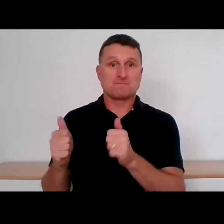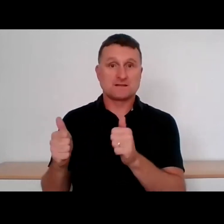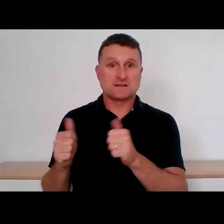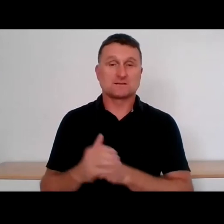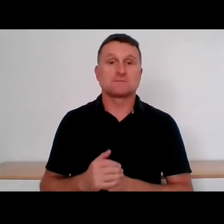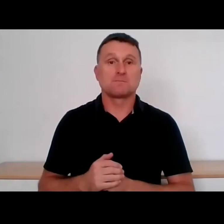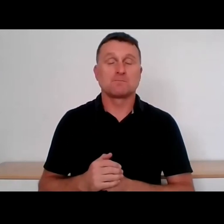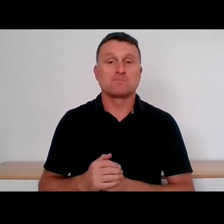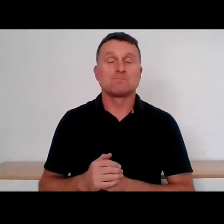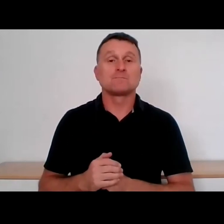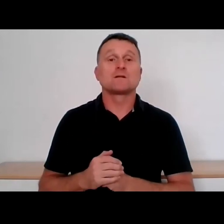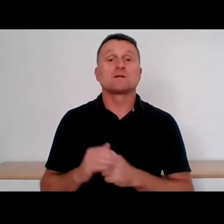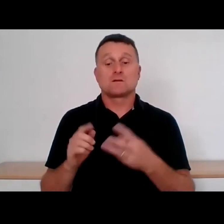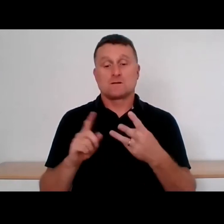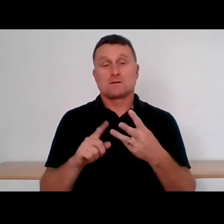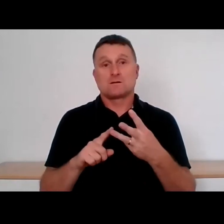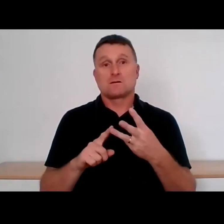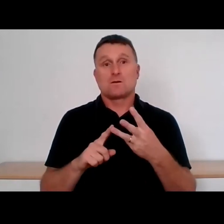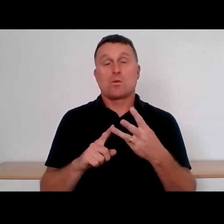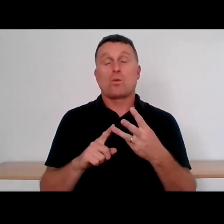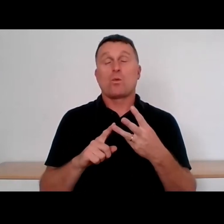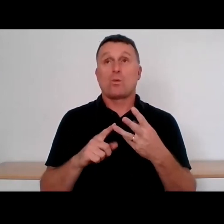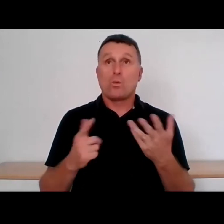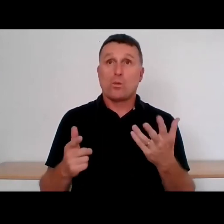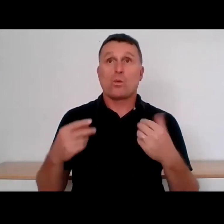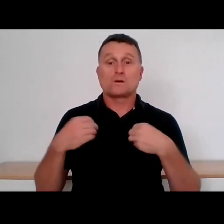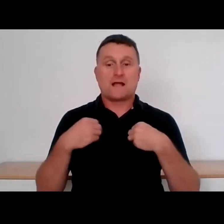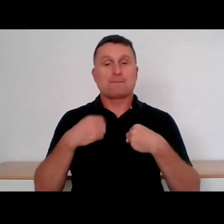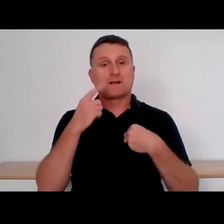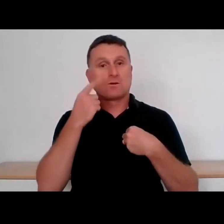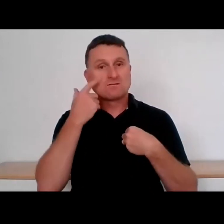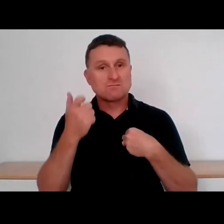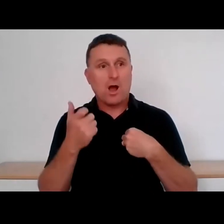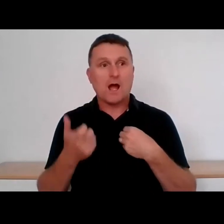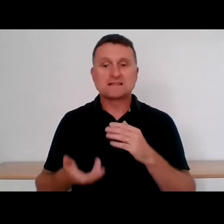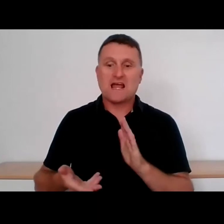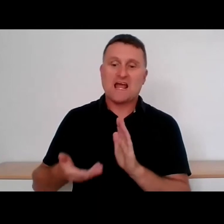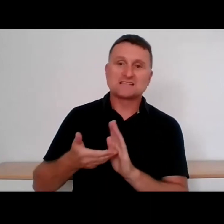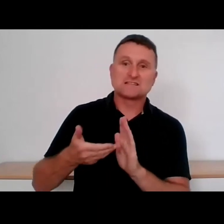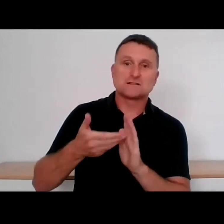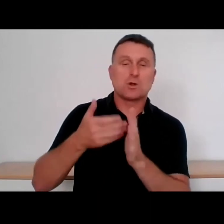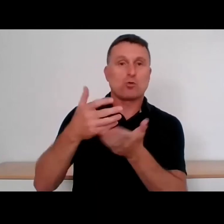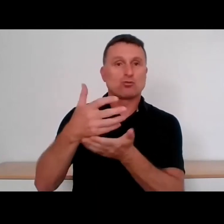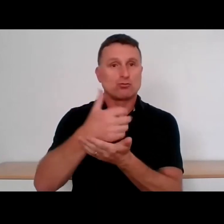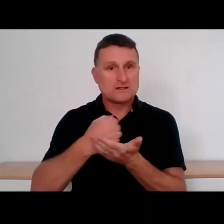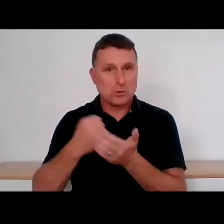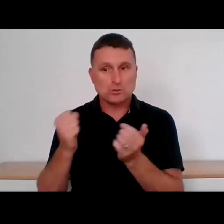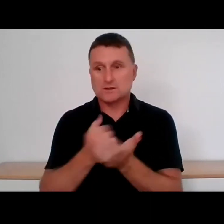3. It could find additional resource to support shows to be relaxed and accessible.